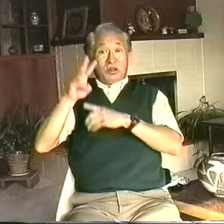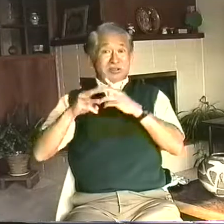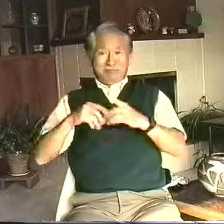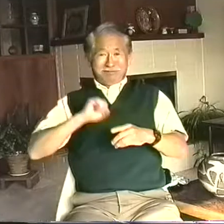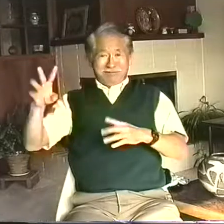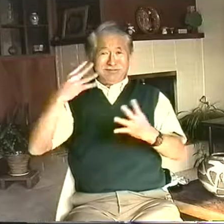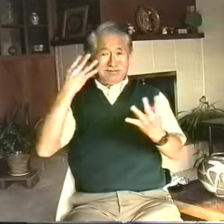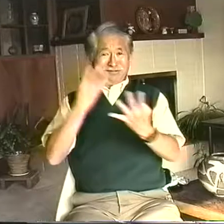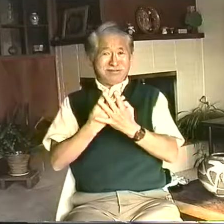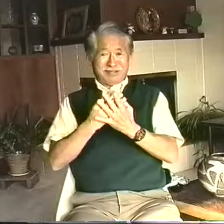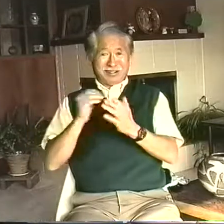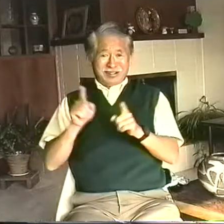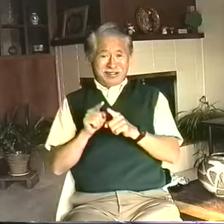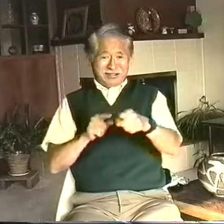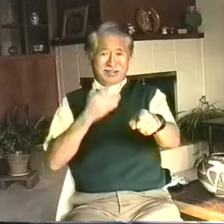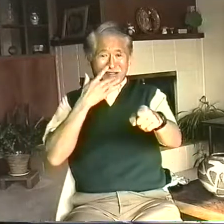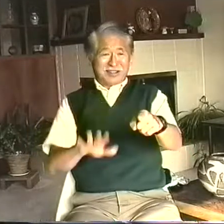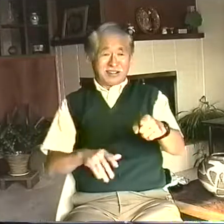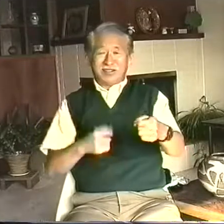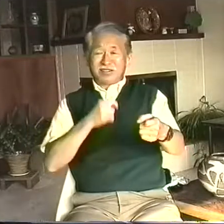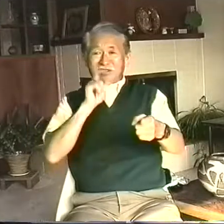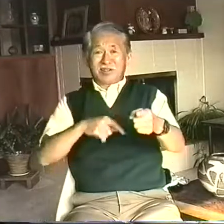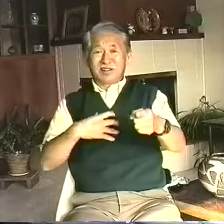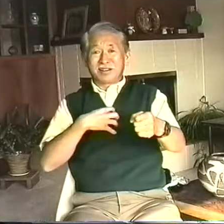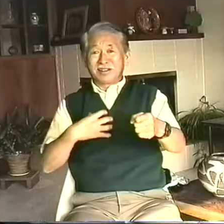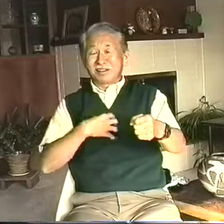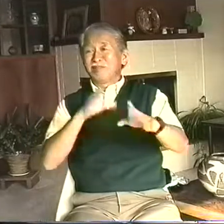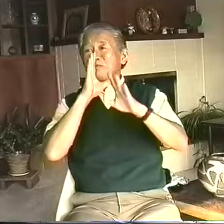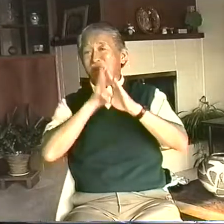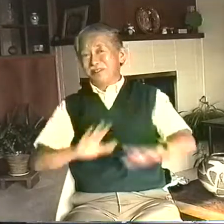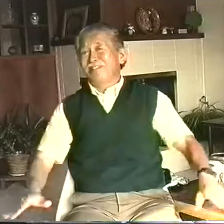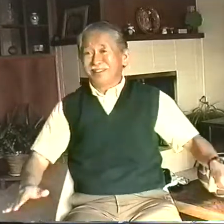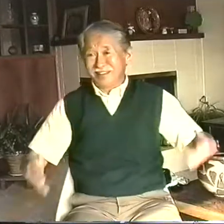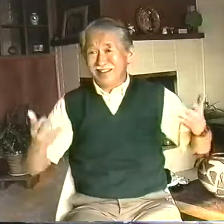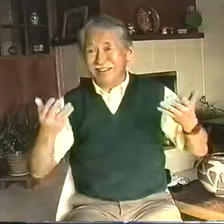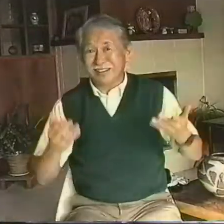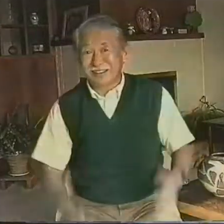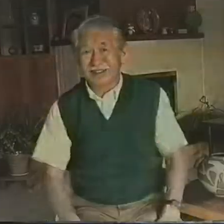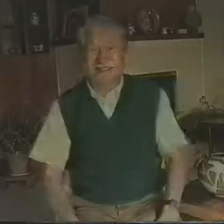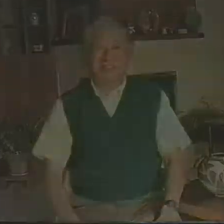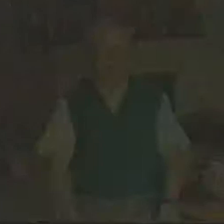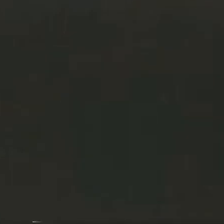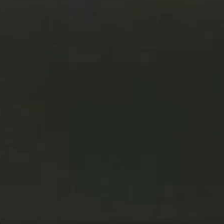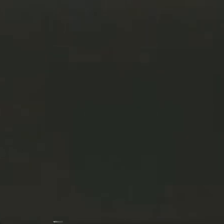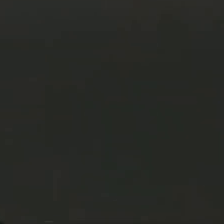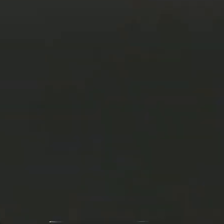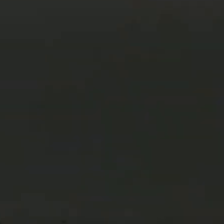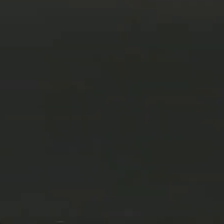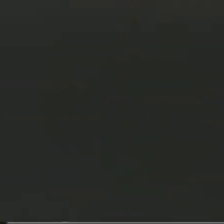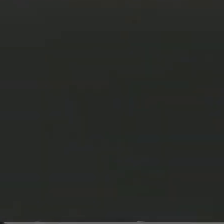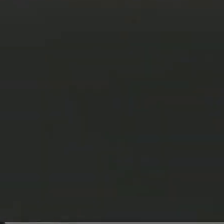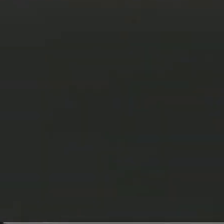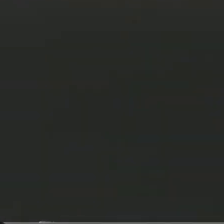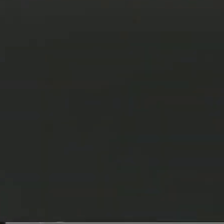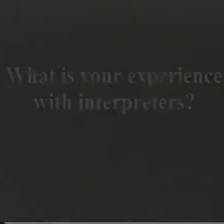II, my people were put into internment camps, so you shouldn't complain." And that got them quiet.